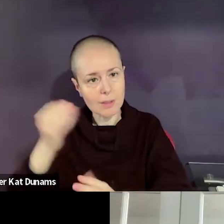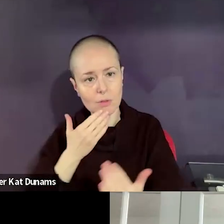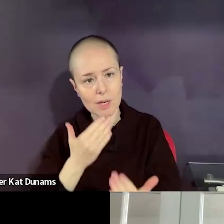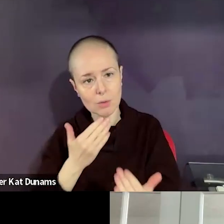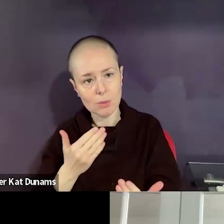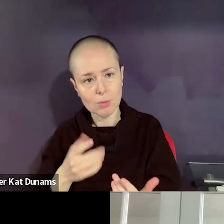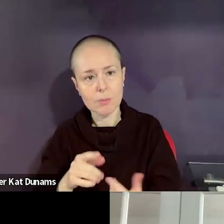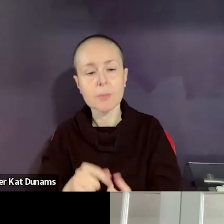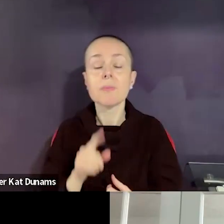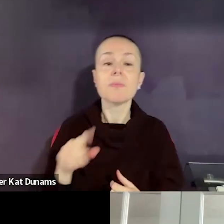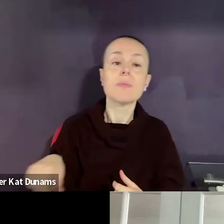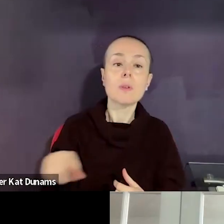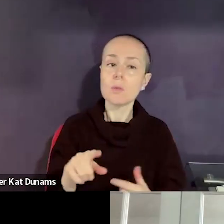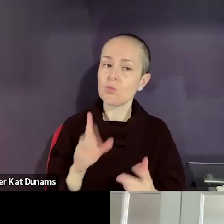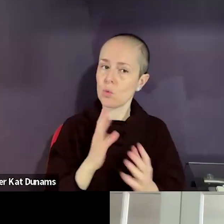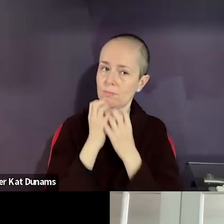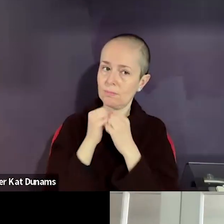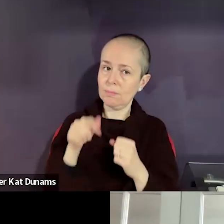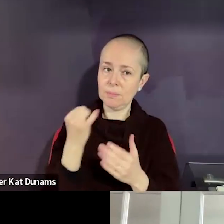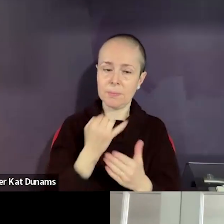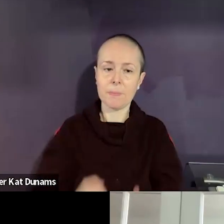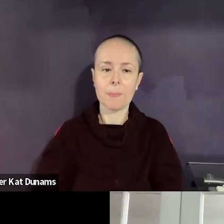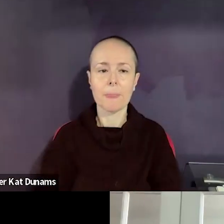artists who practiced and preserved this art form.